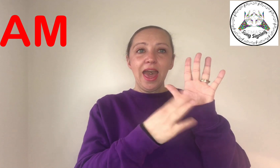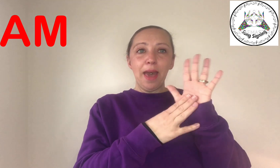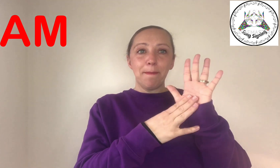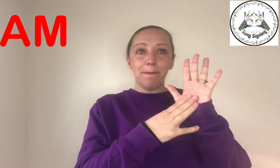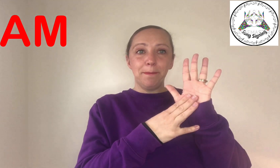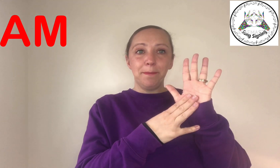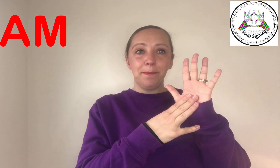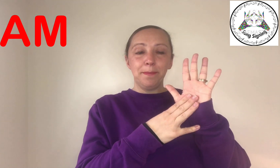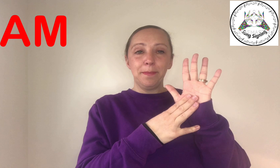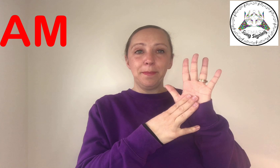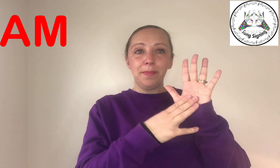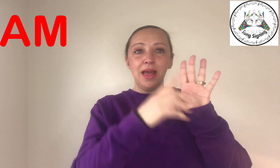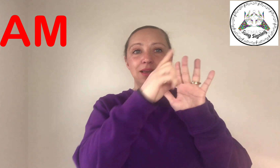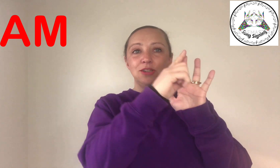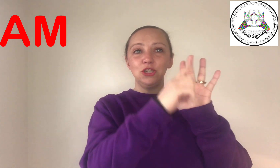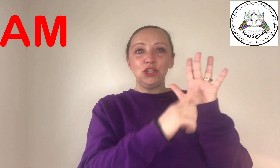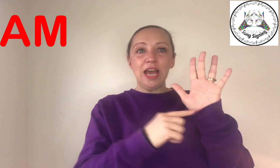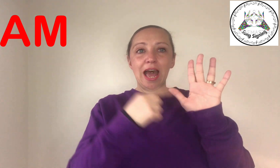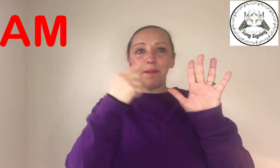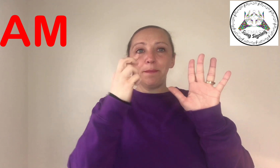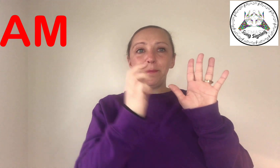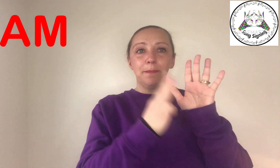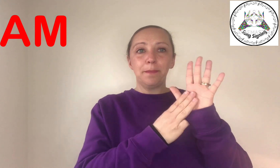J-A-M. So jam.